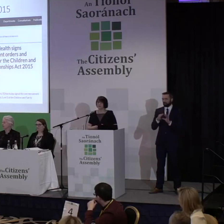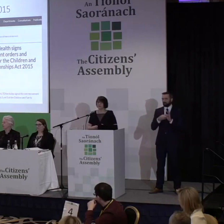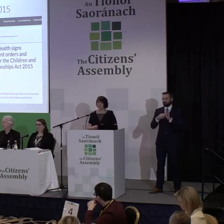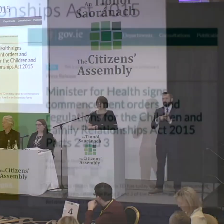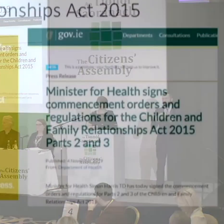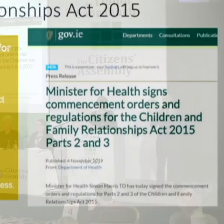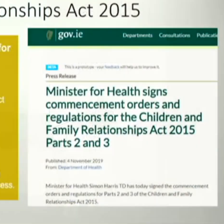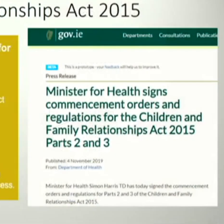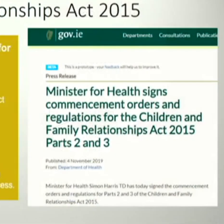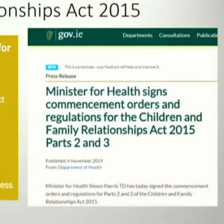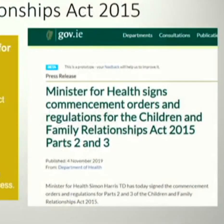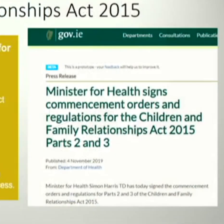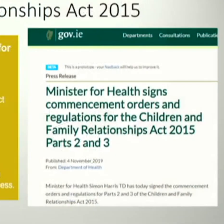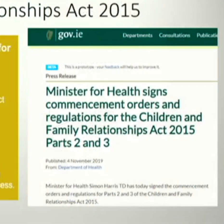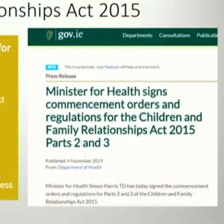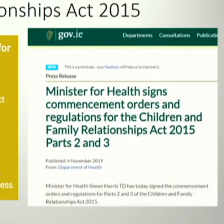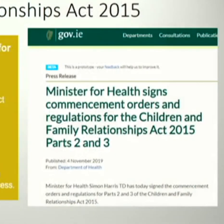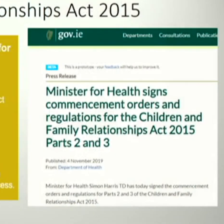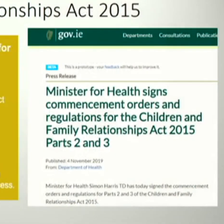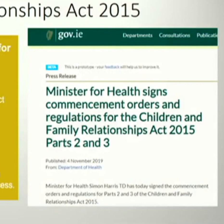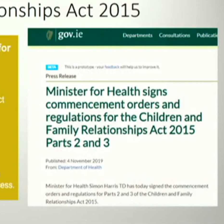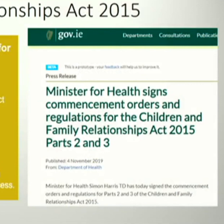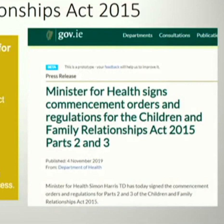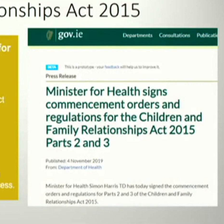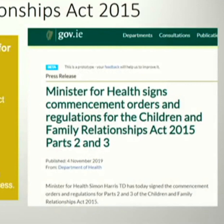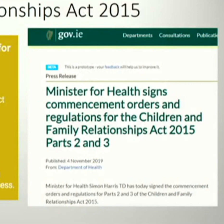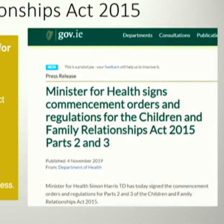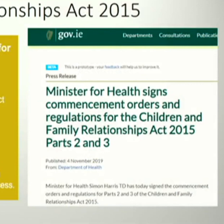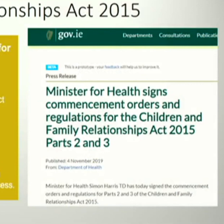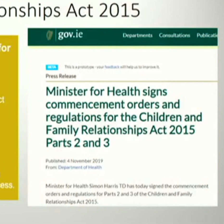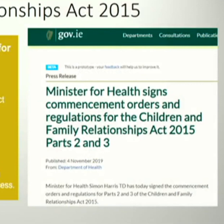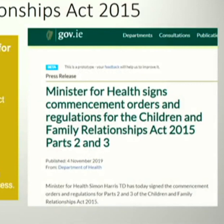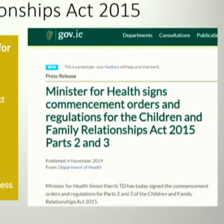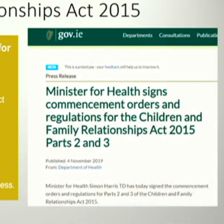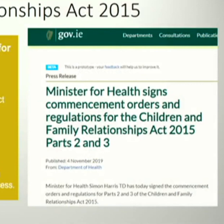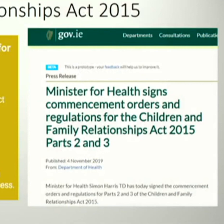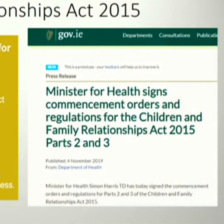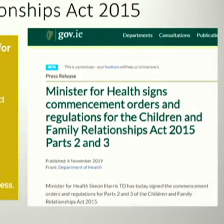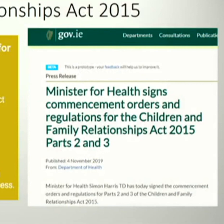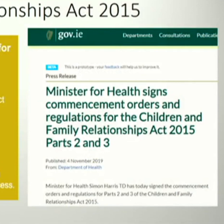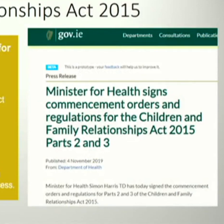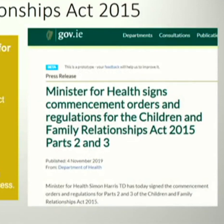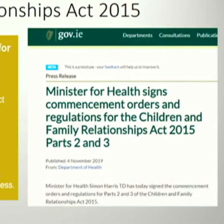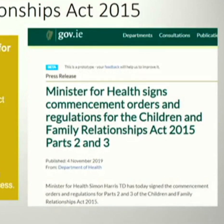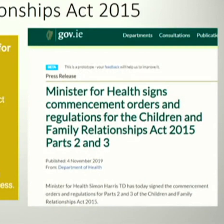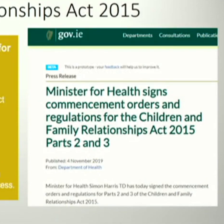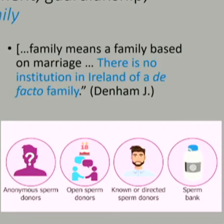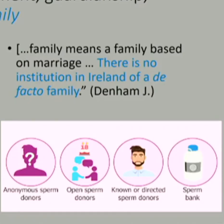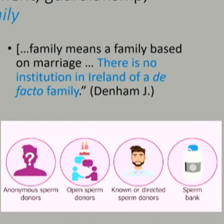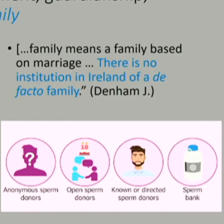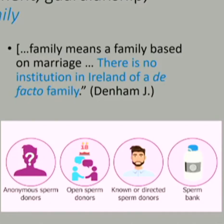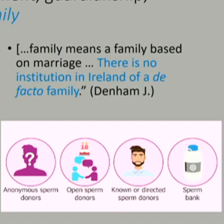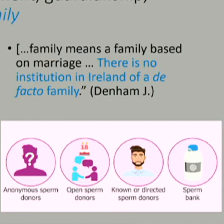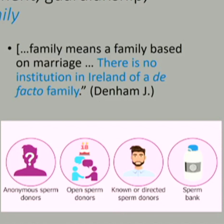are now being regulated through legislation. There is still, however, gaps